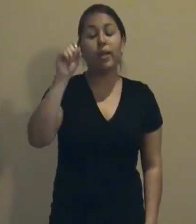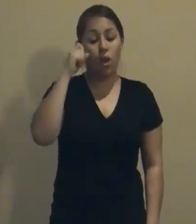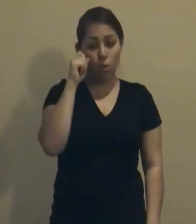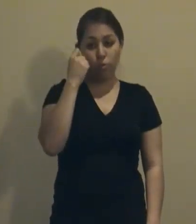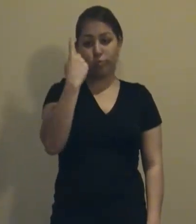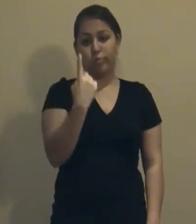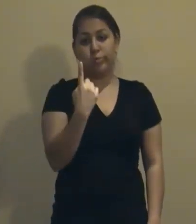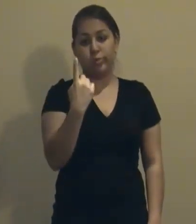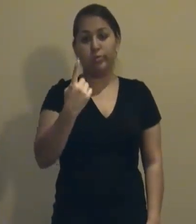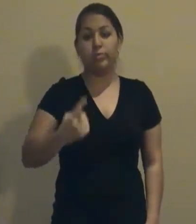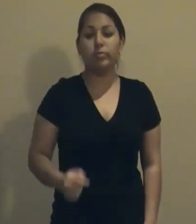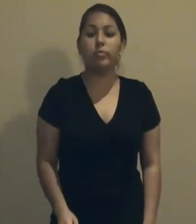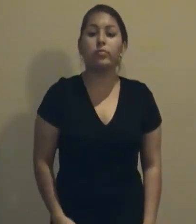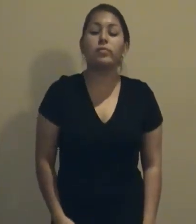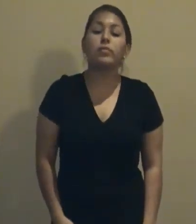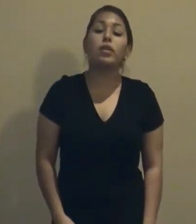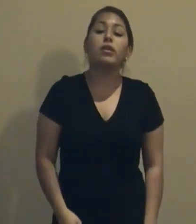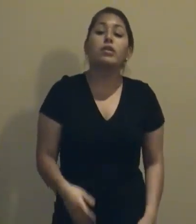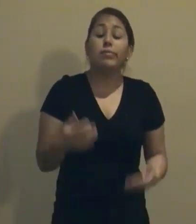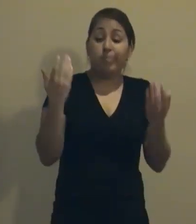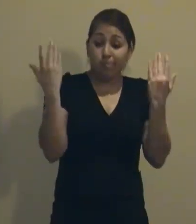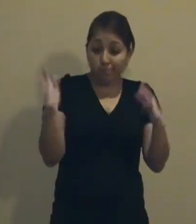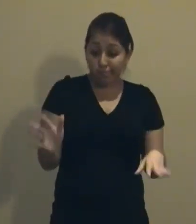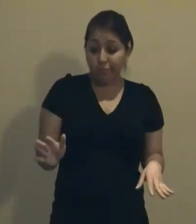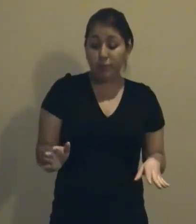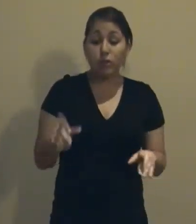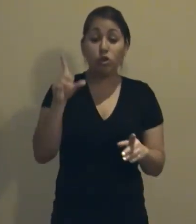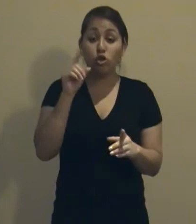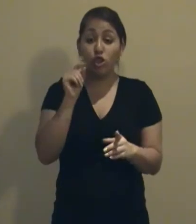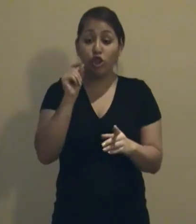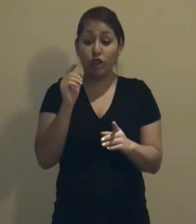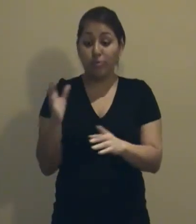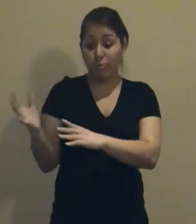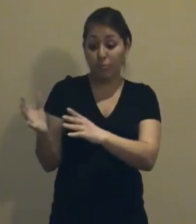Then you take the chicken and cut it on a cutting board into small pieces.